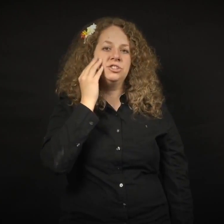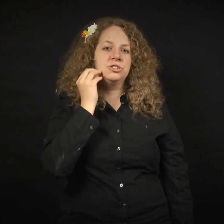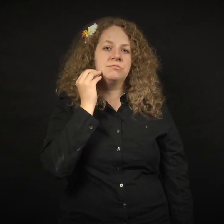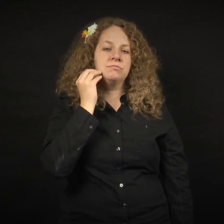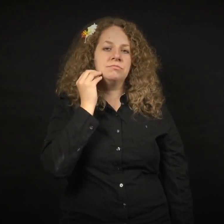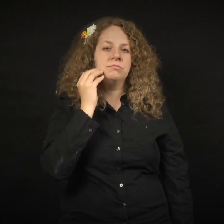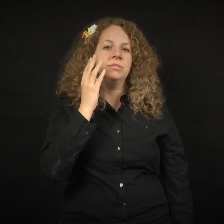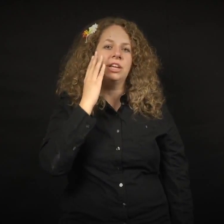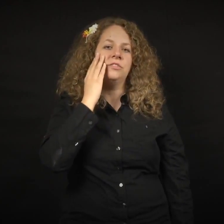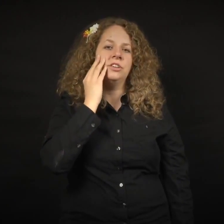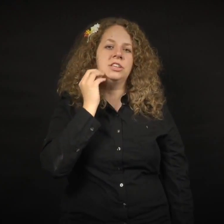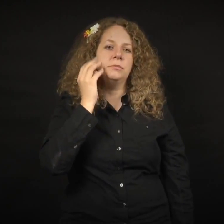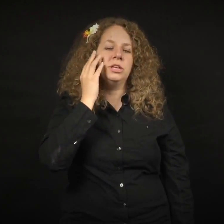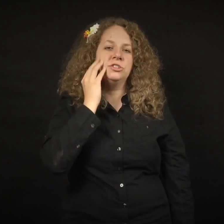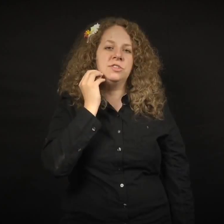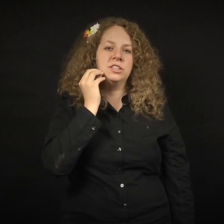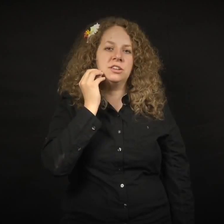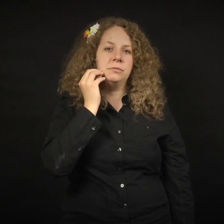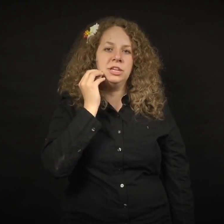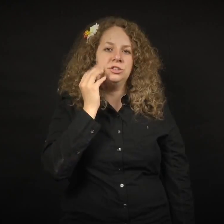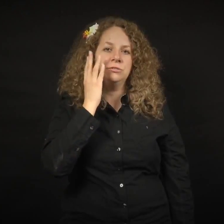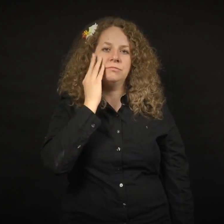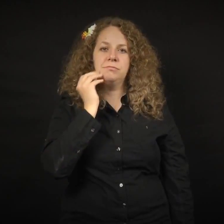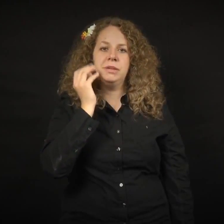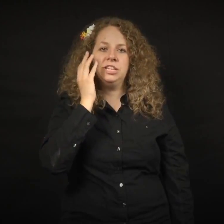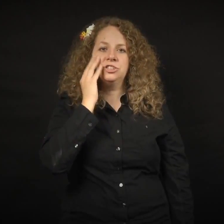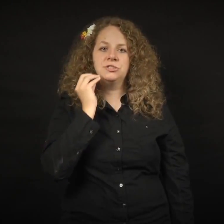Peach, like you're feeling the peach fuzz on a peach. Peach.